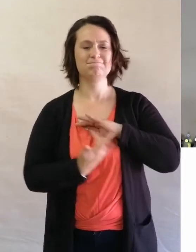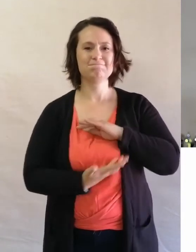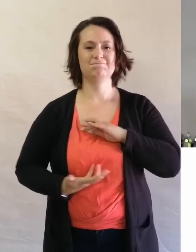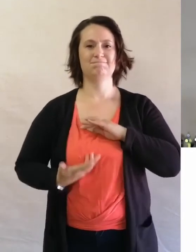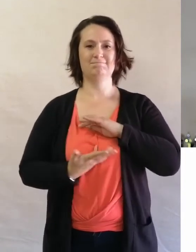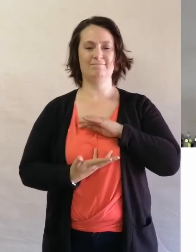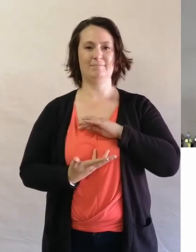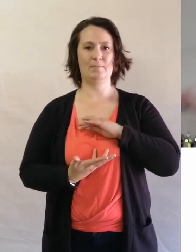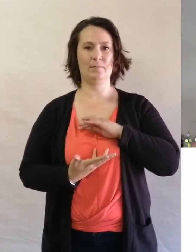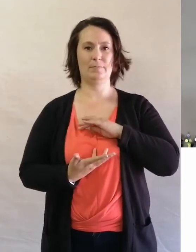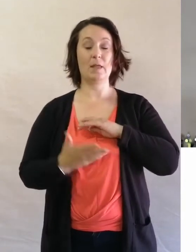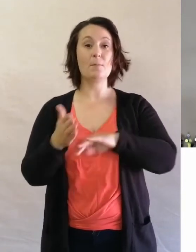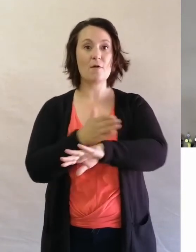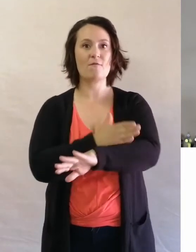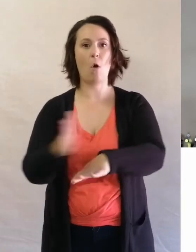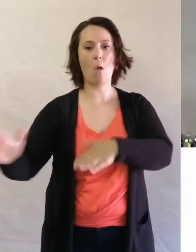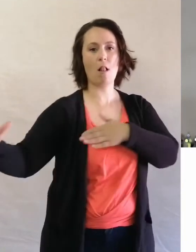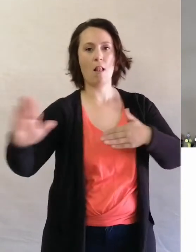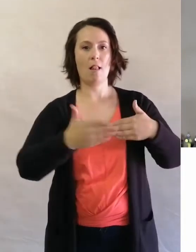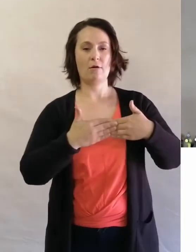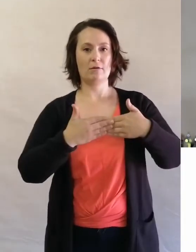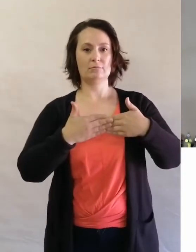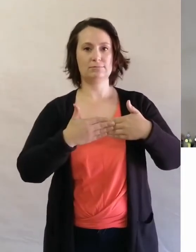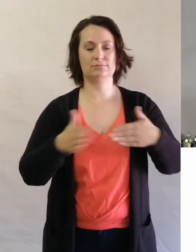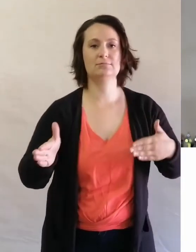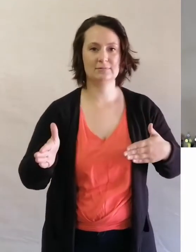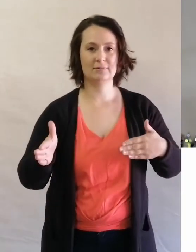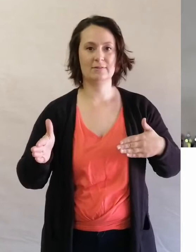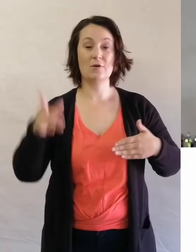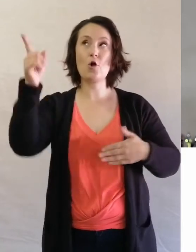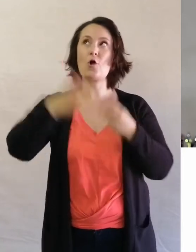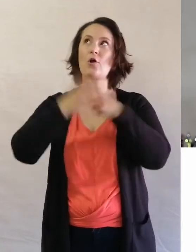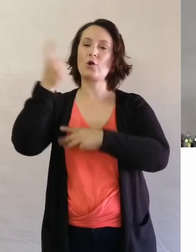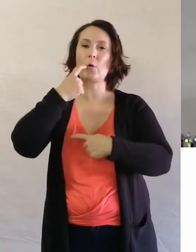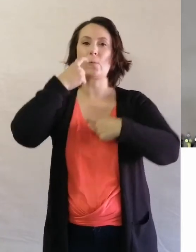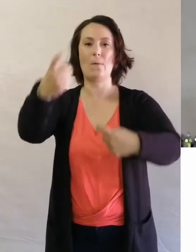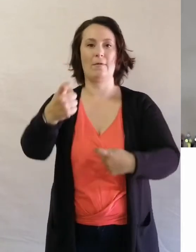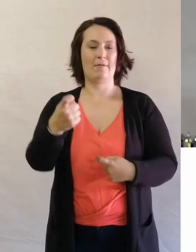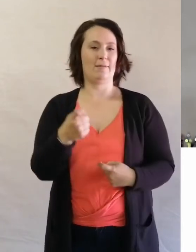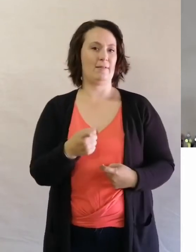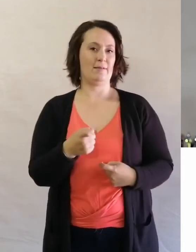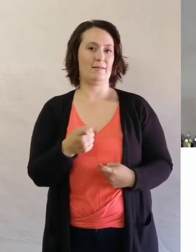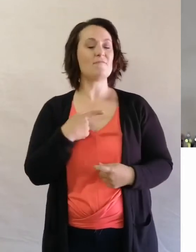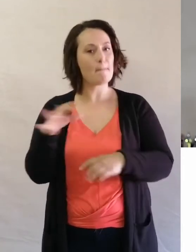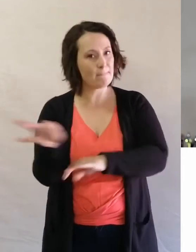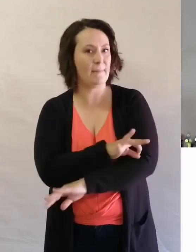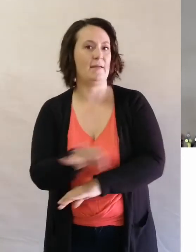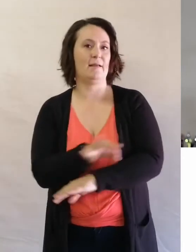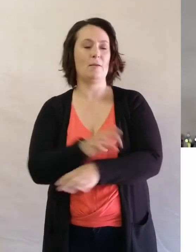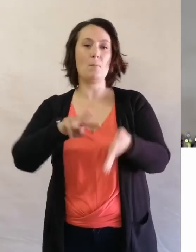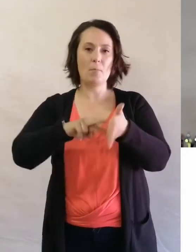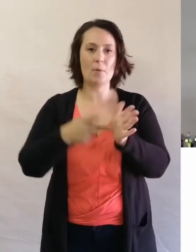even before the full lockdown's over, God's calling you out. And he's saying, listen, man, I've got a plan and a purpose for